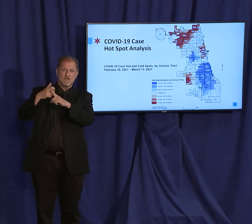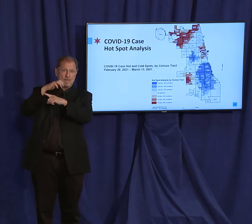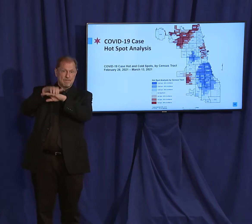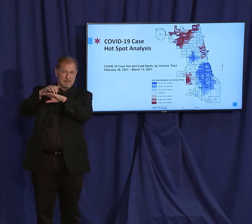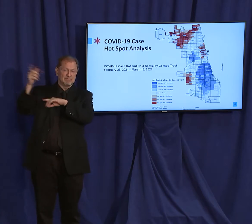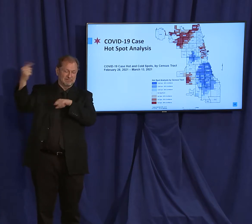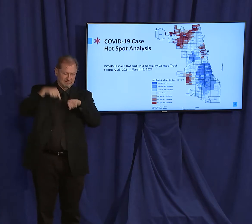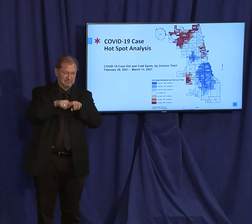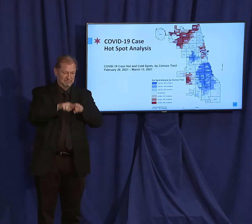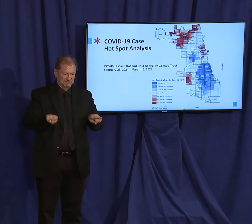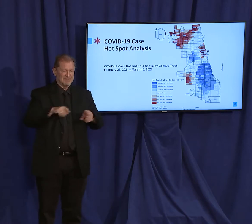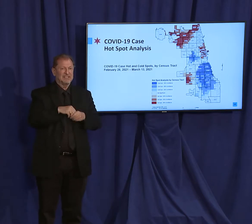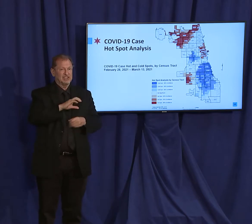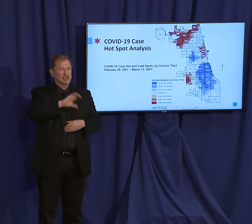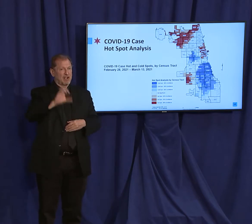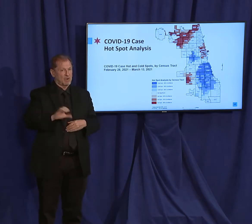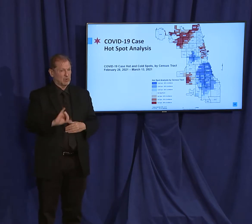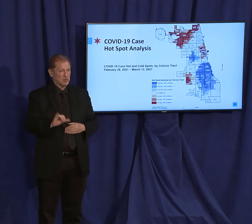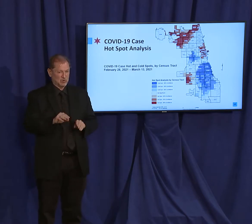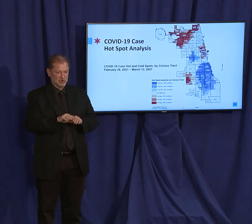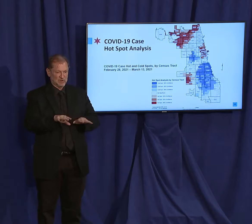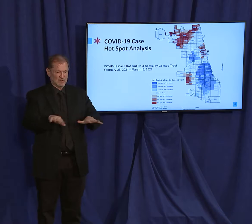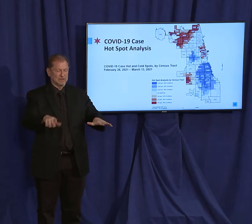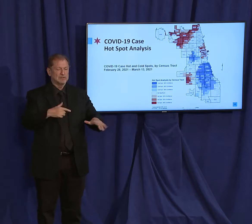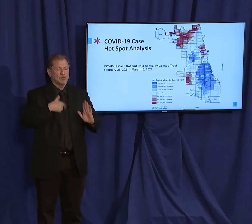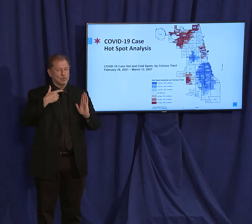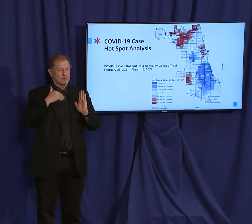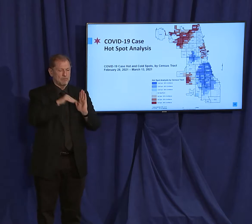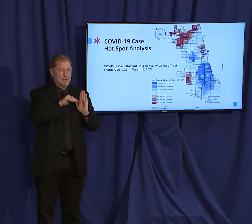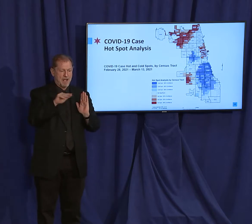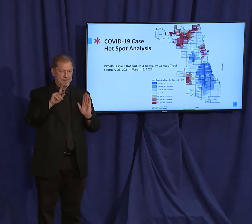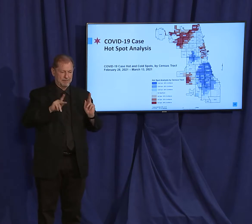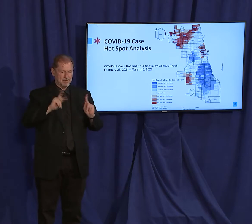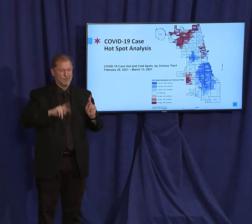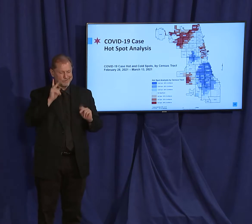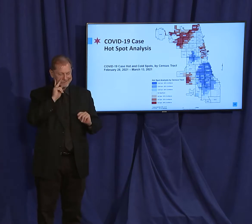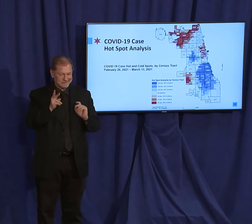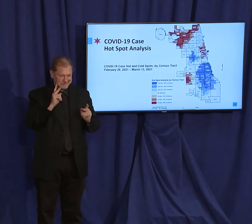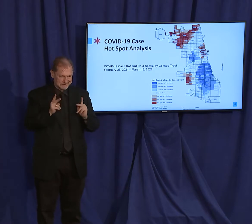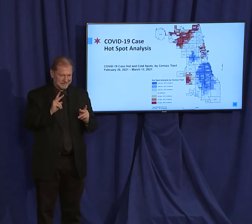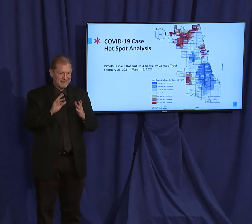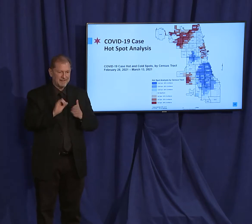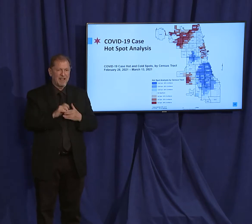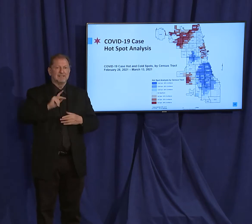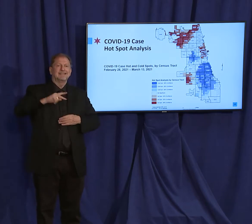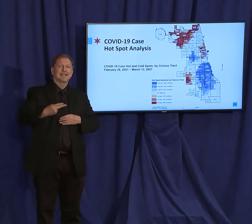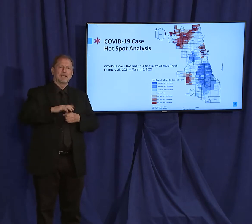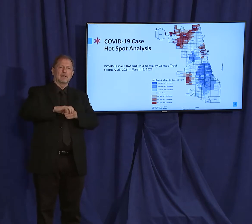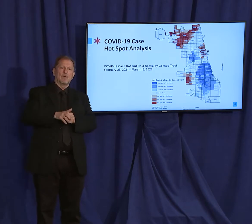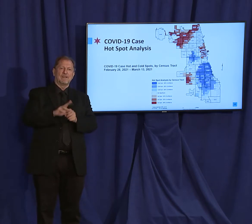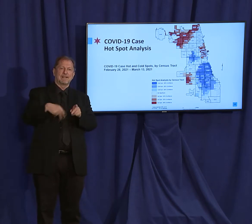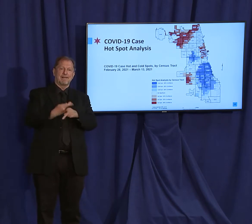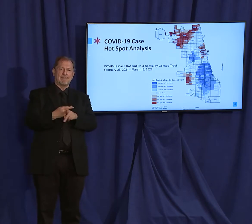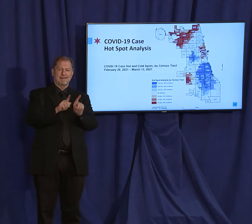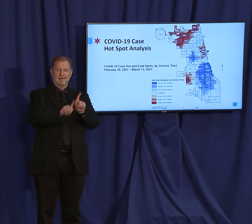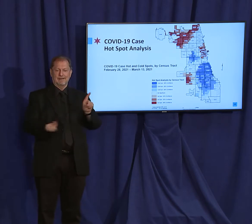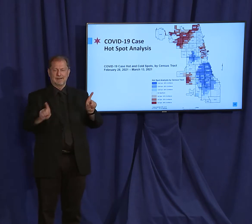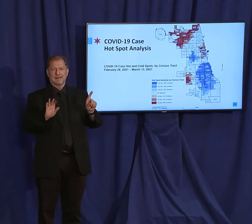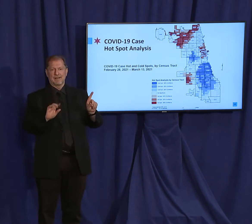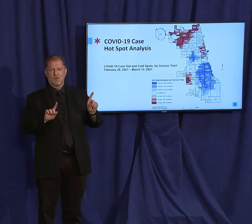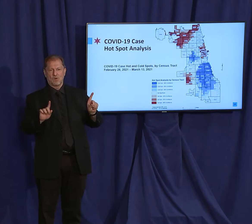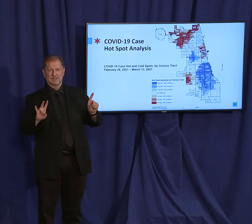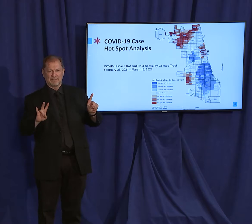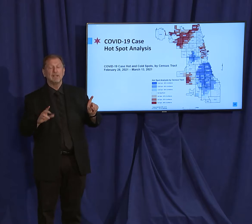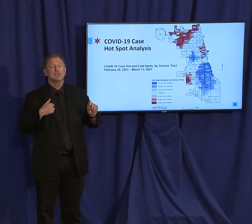spread. And so reminding people, we're seeing cases from across the city. It doesn't matter where you live in Chicago. We continue to